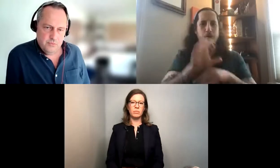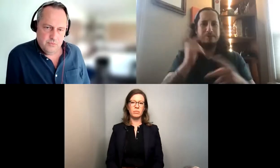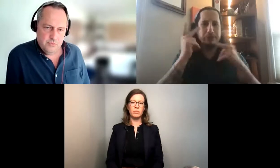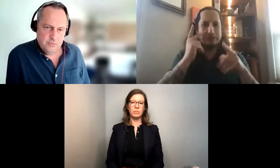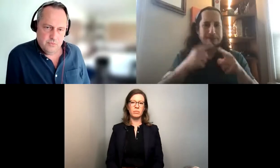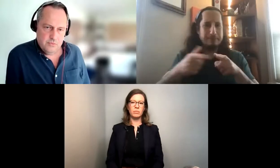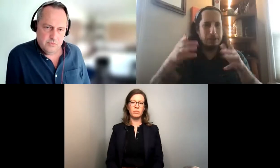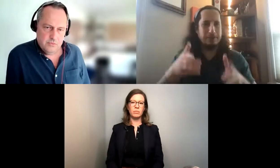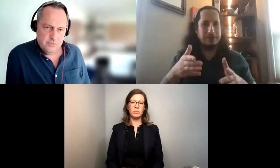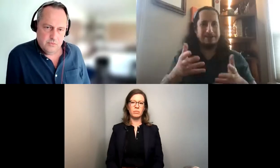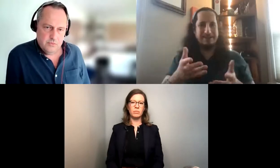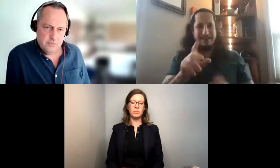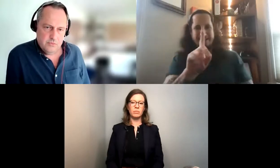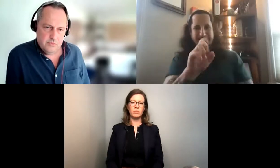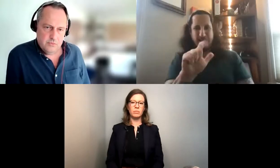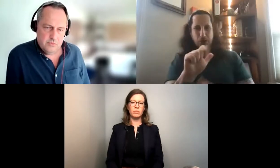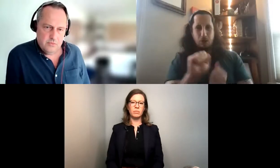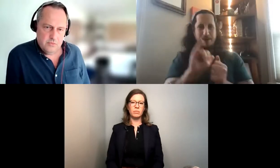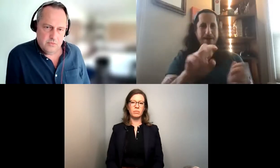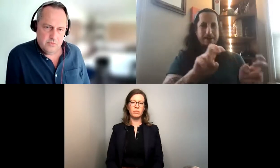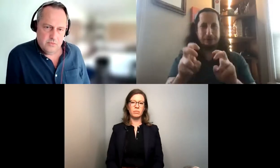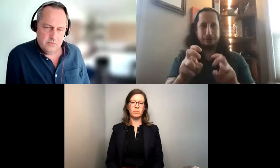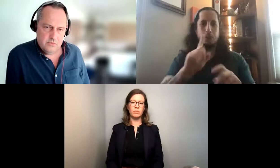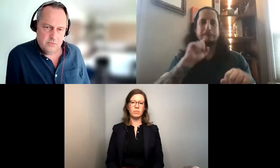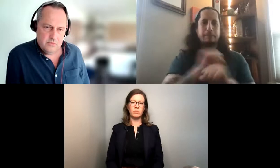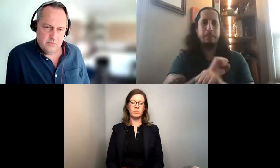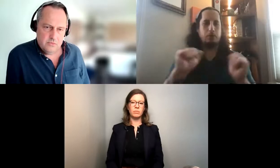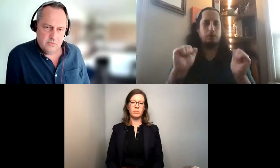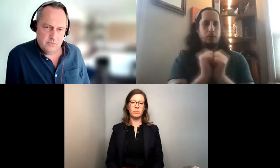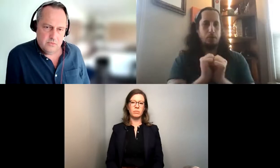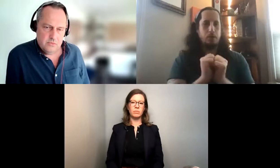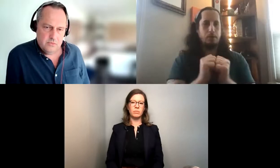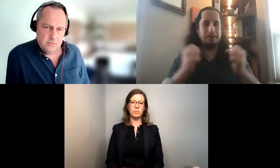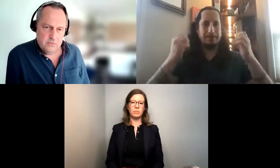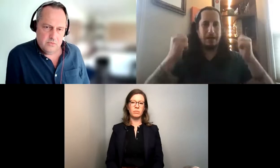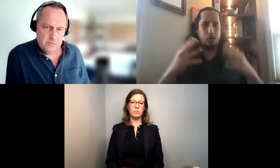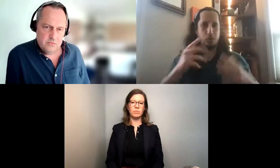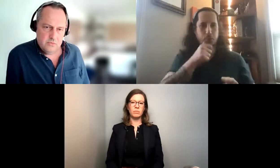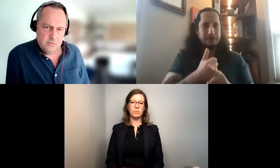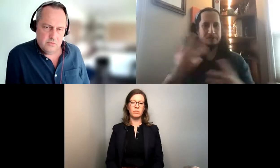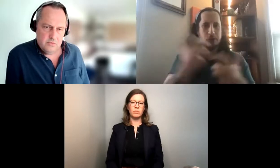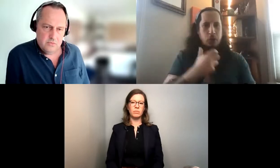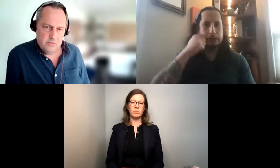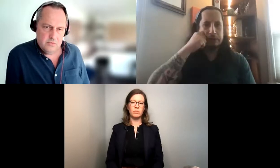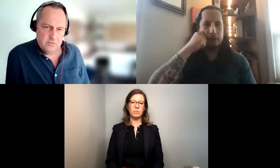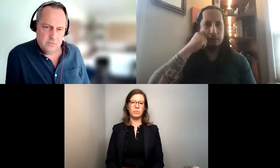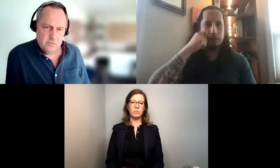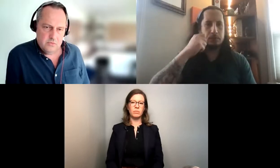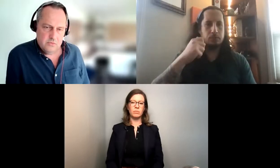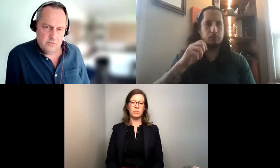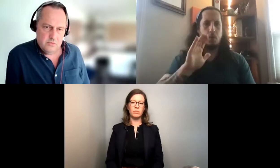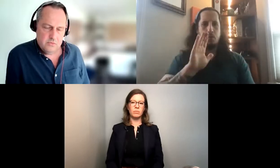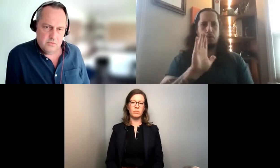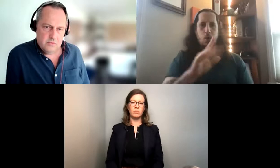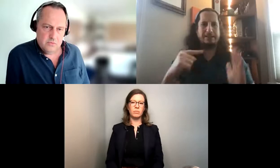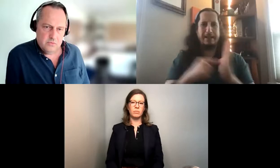And I'm wondering how you, as a computer vision specialist, deal with these issues, specifically with